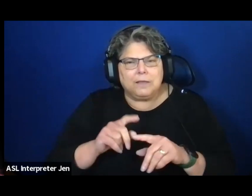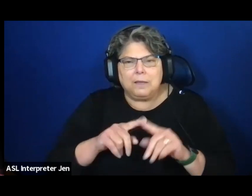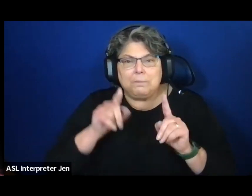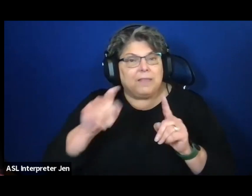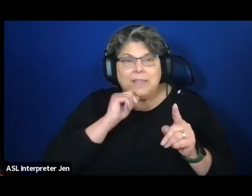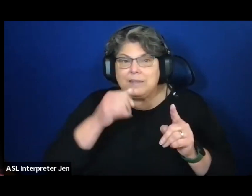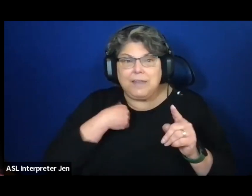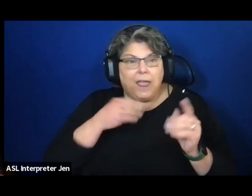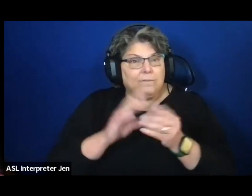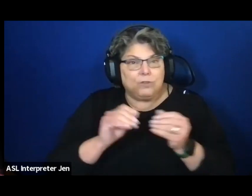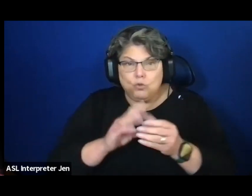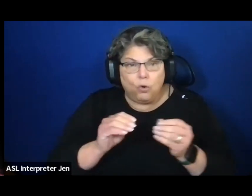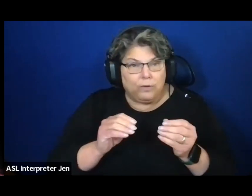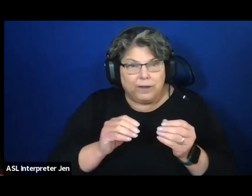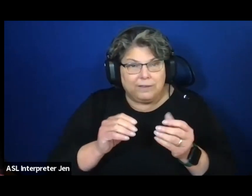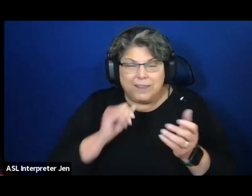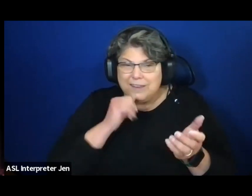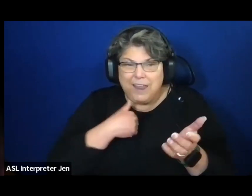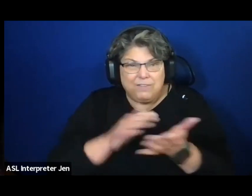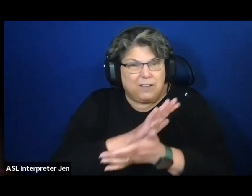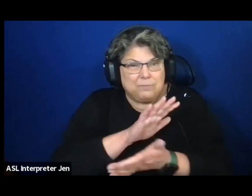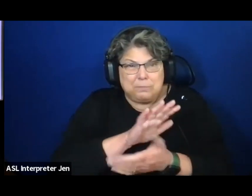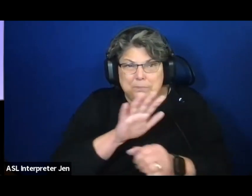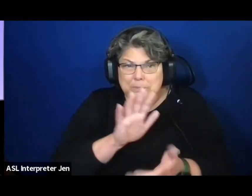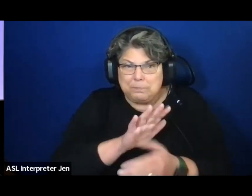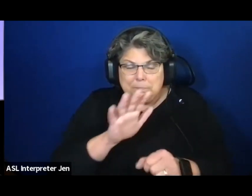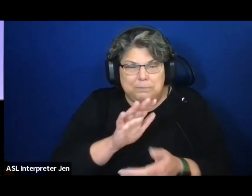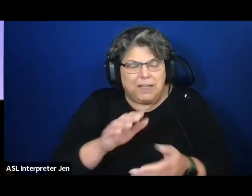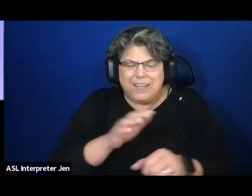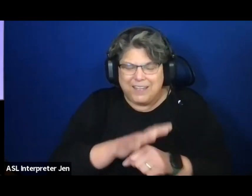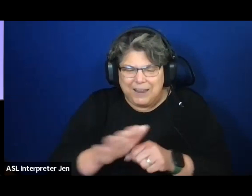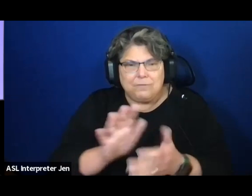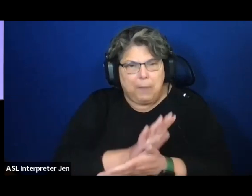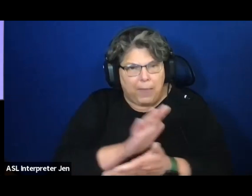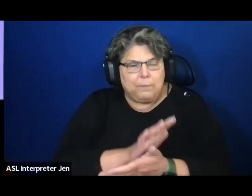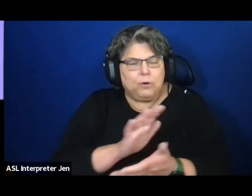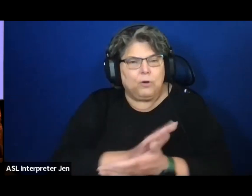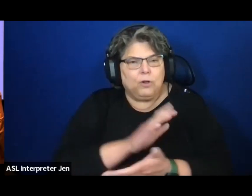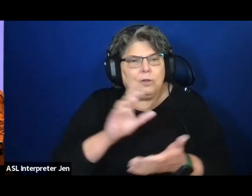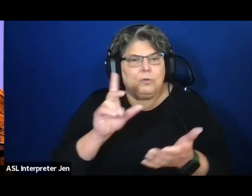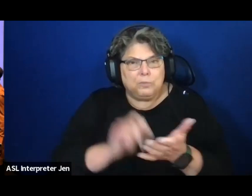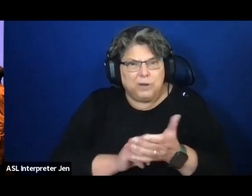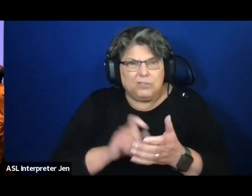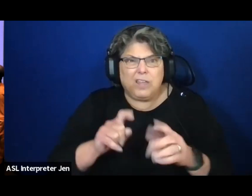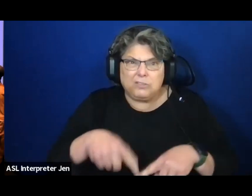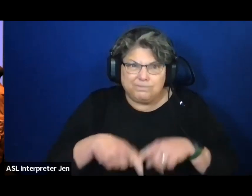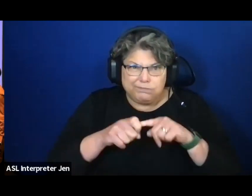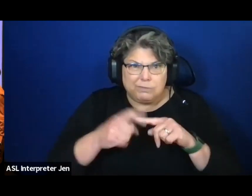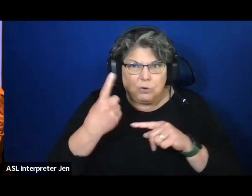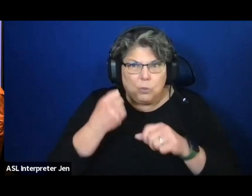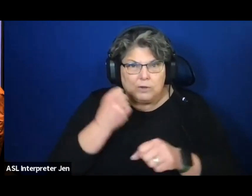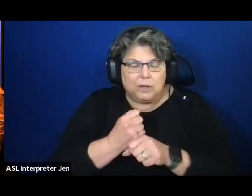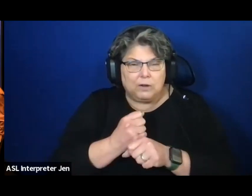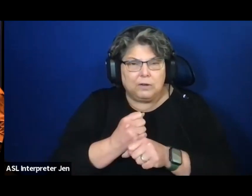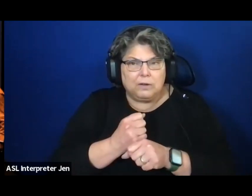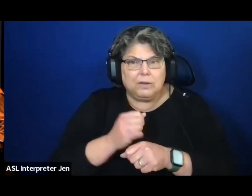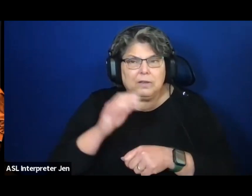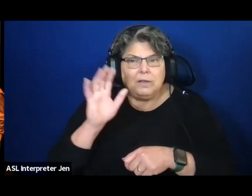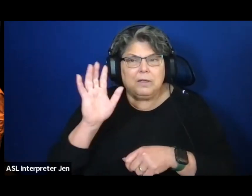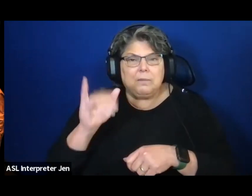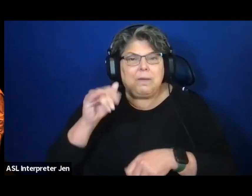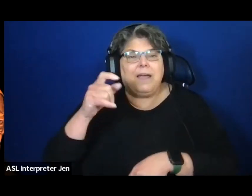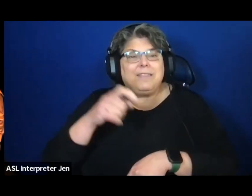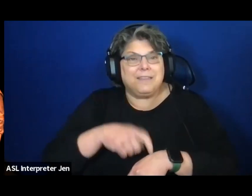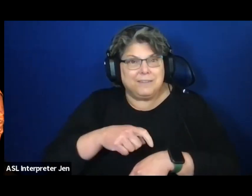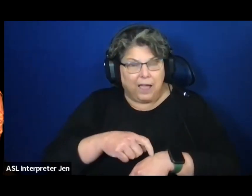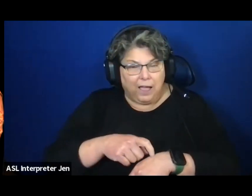was delayed by 1 year. So by the time the story came out, they had already passed this marijuana